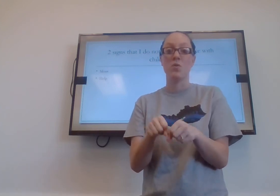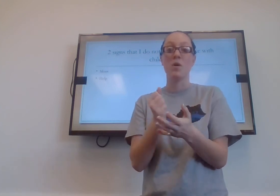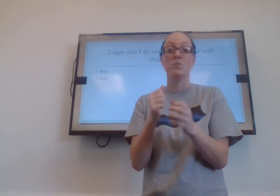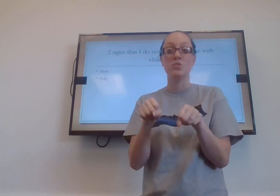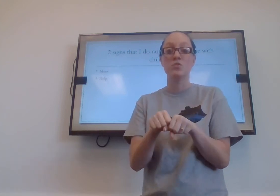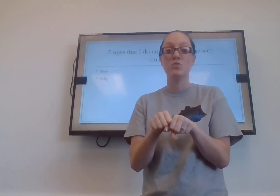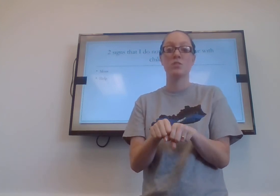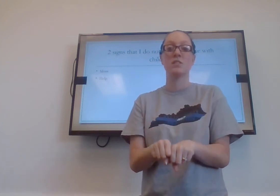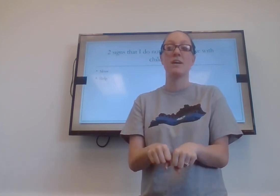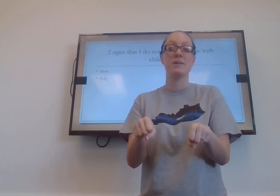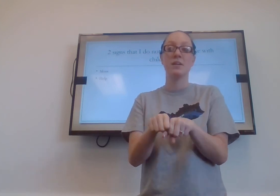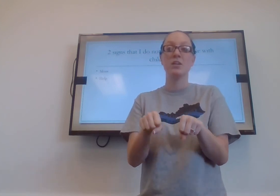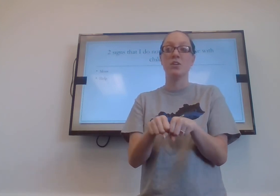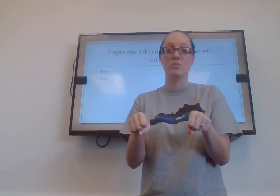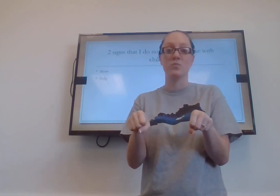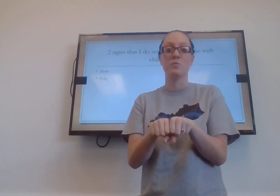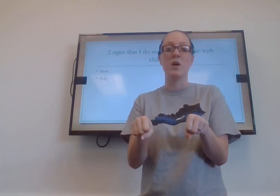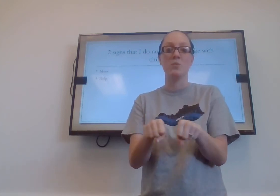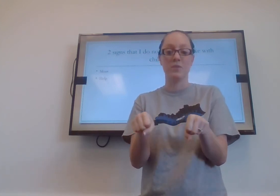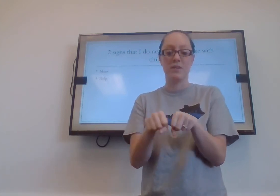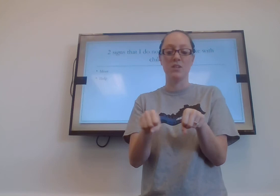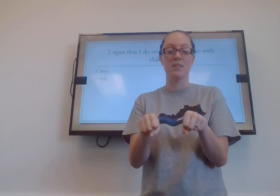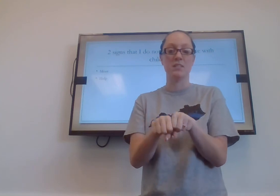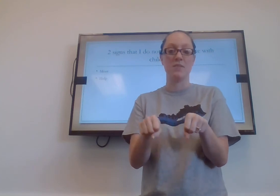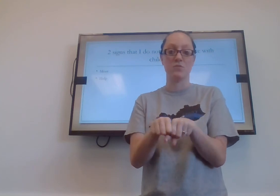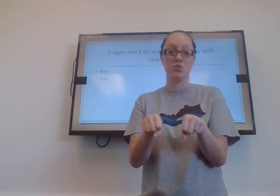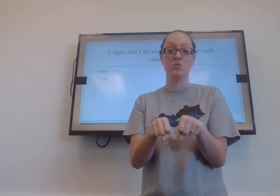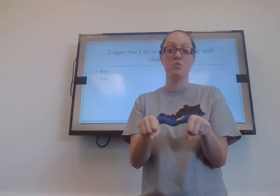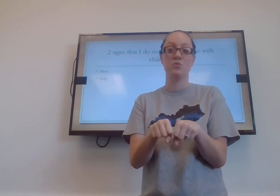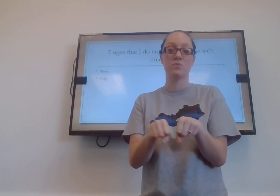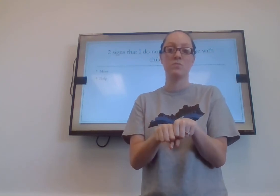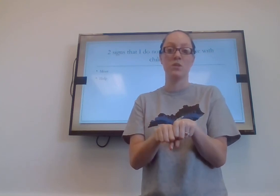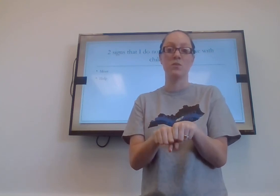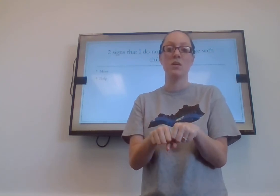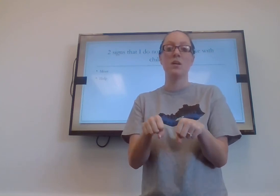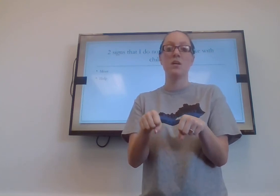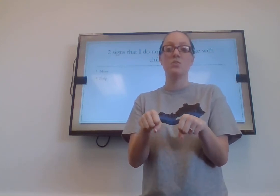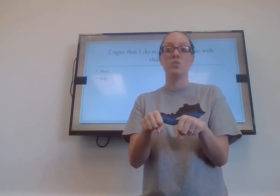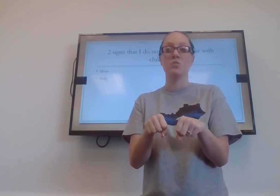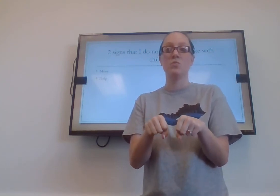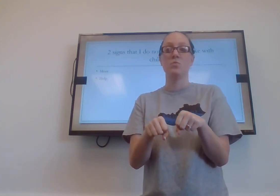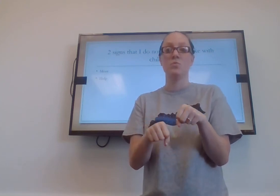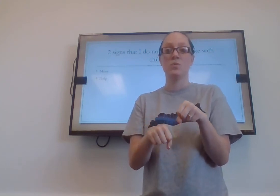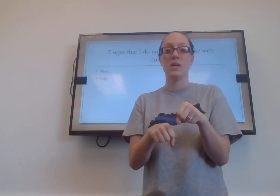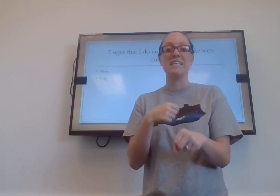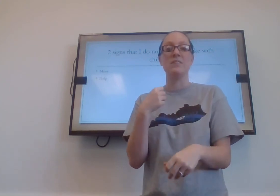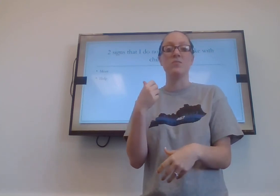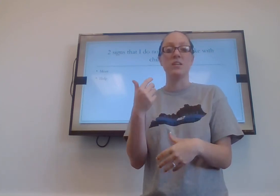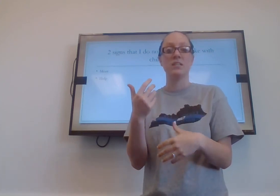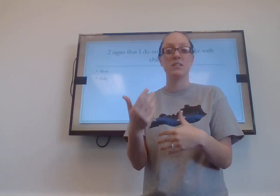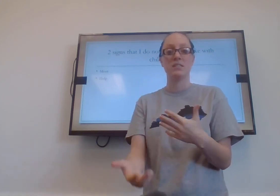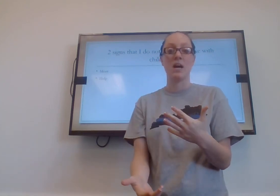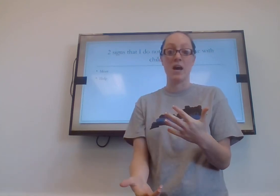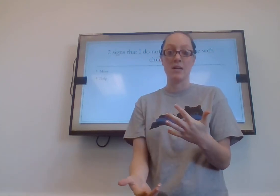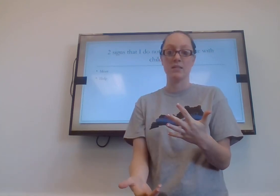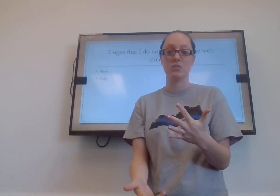help with shoes. Say, you know, respond when they've done the sign for shoes. You know, do a different sign. Try